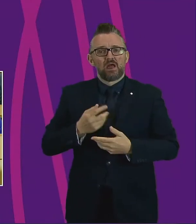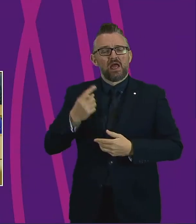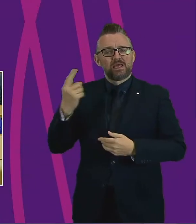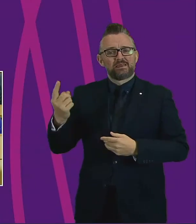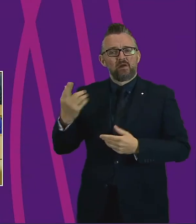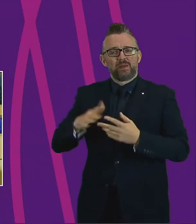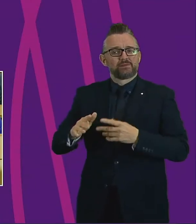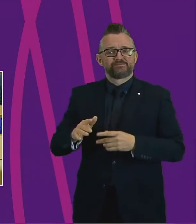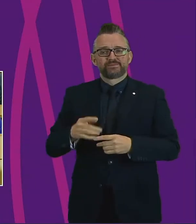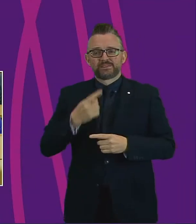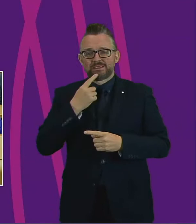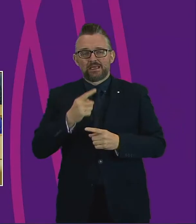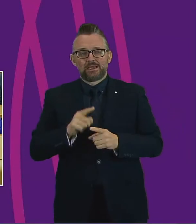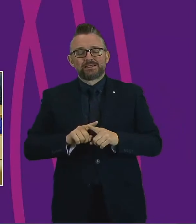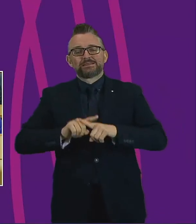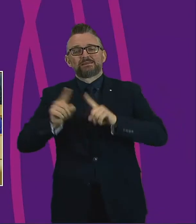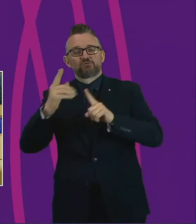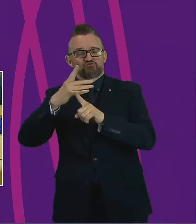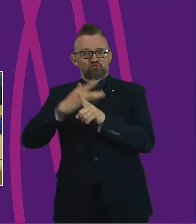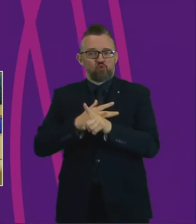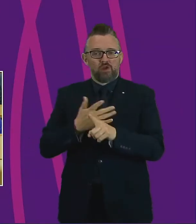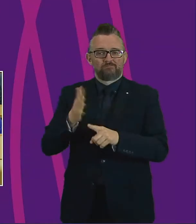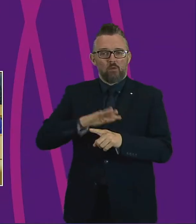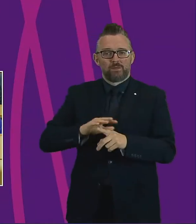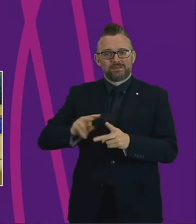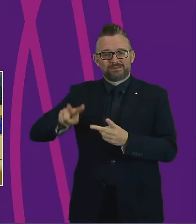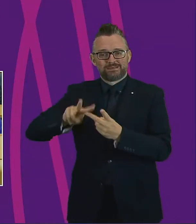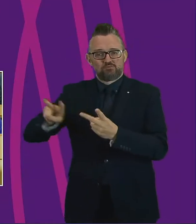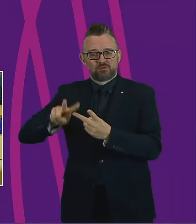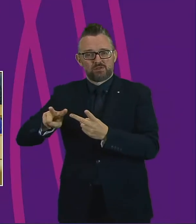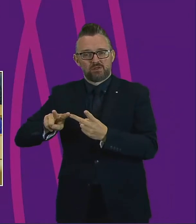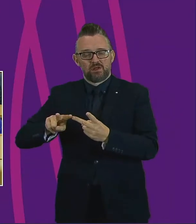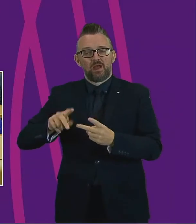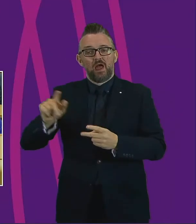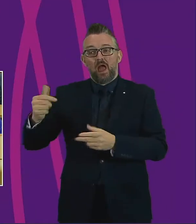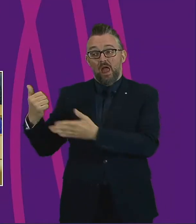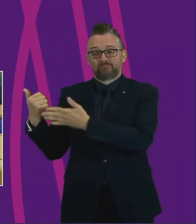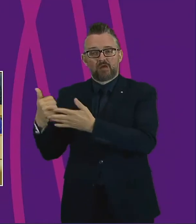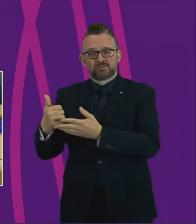deputy, contradict her advisers, then contradict